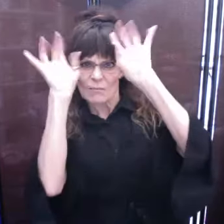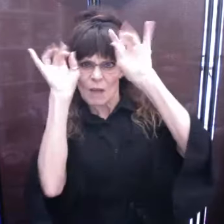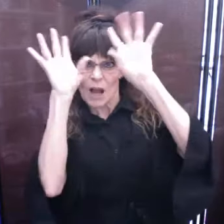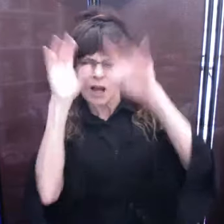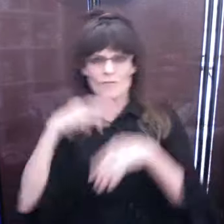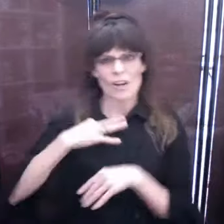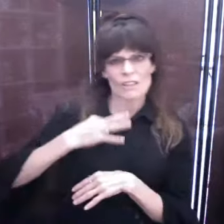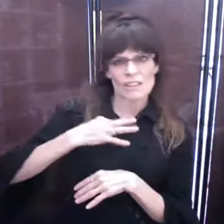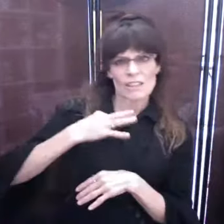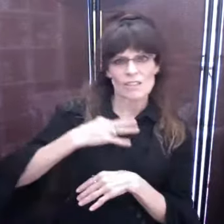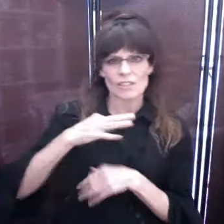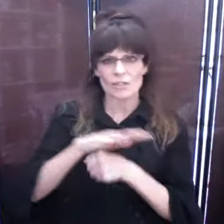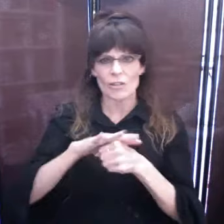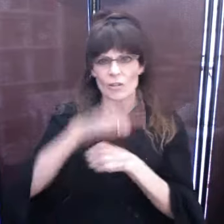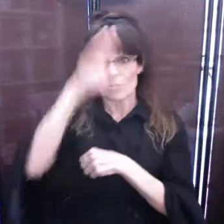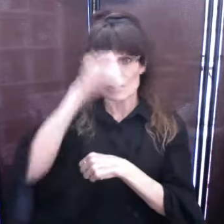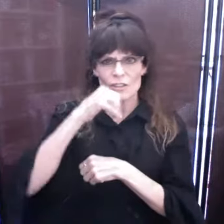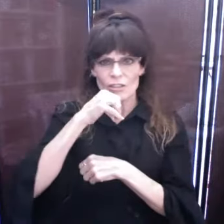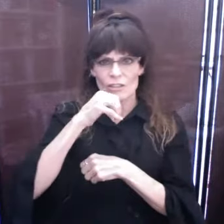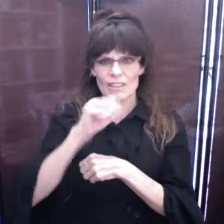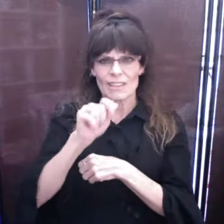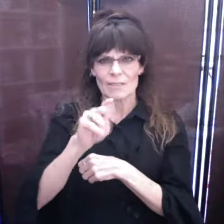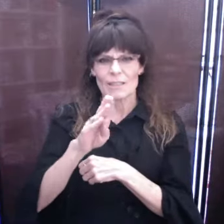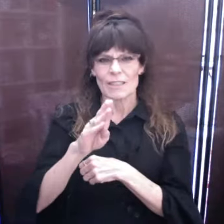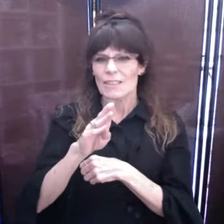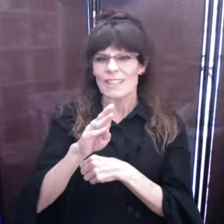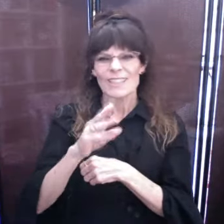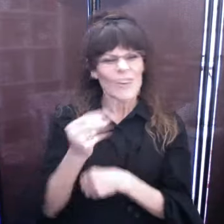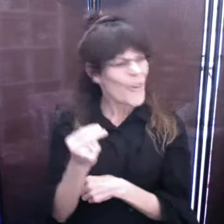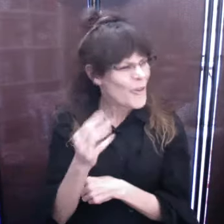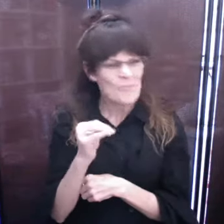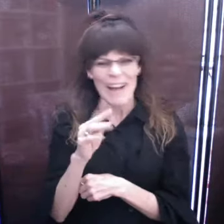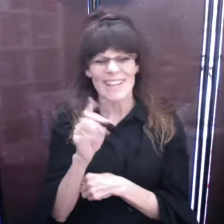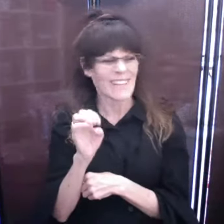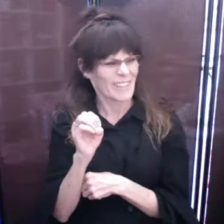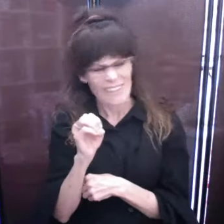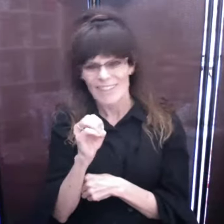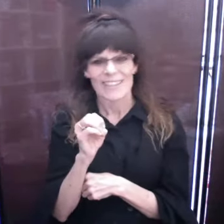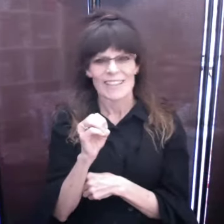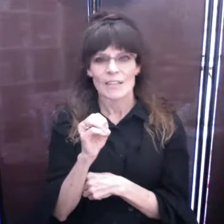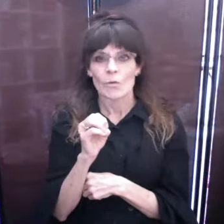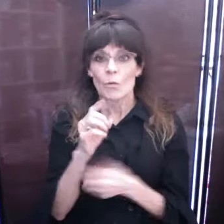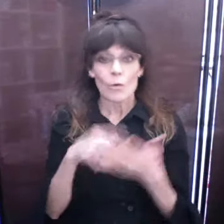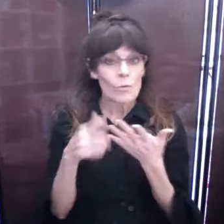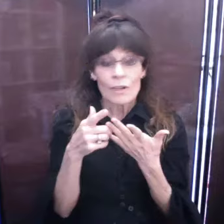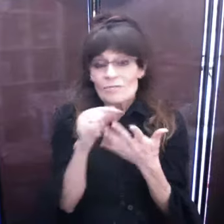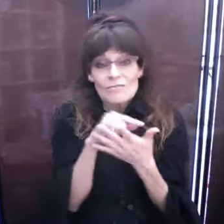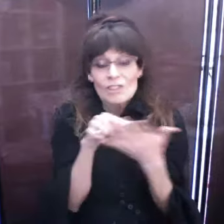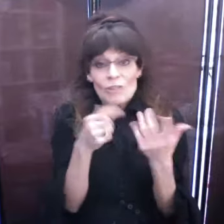local boys and girls club, something like that? Again, it's a student. No, Mike, he said, well, what kinds of things do you guys do? We're